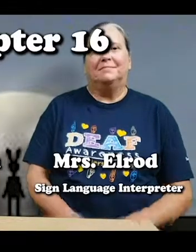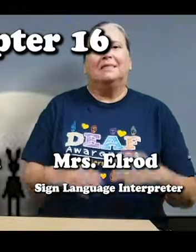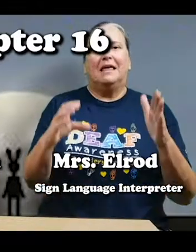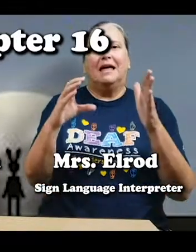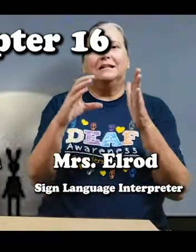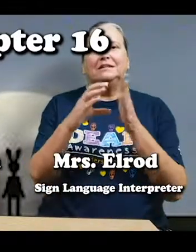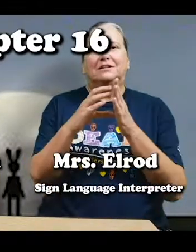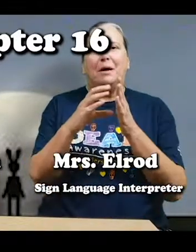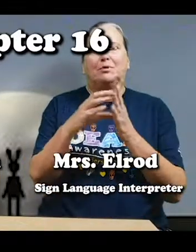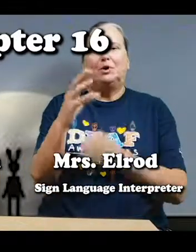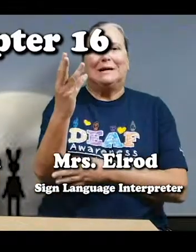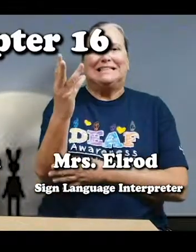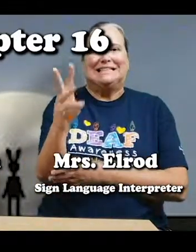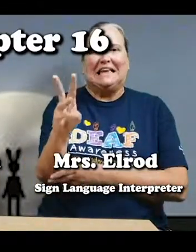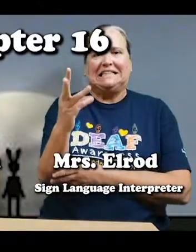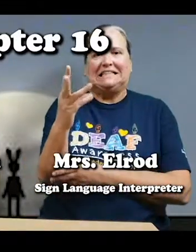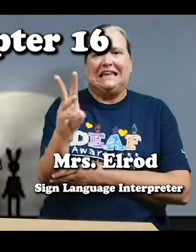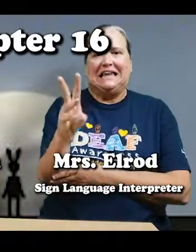Chapter 16.